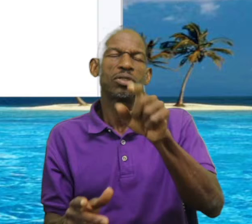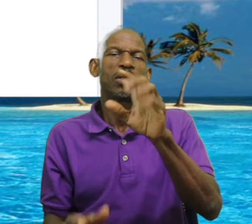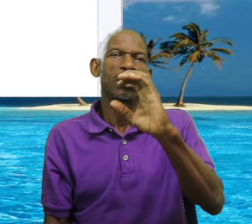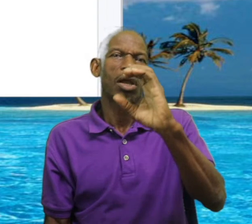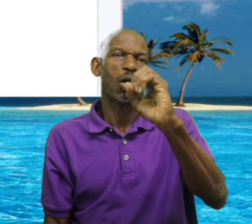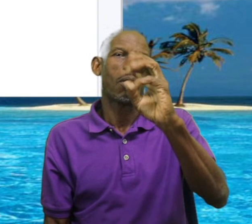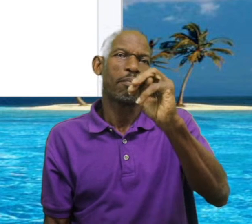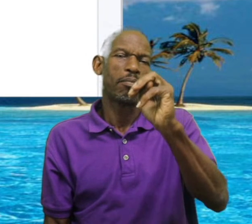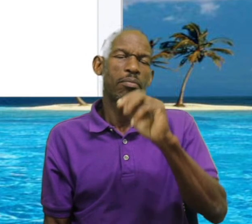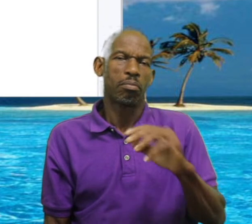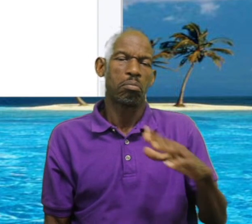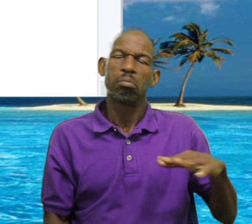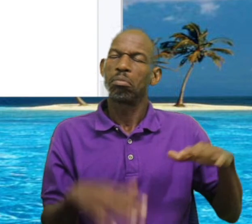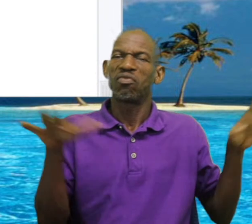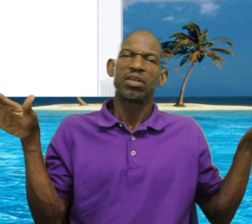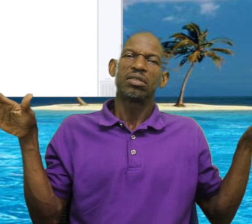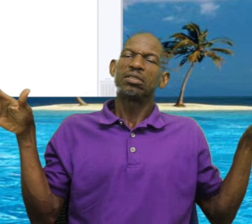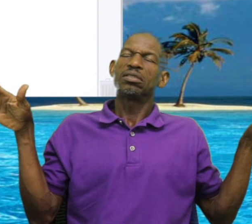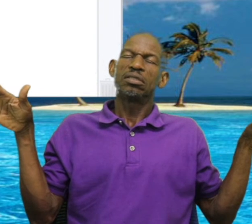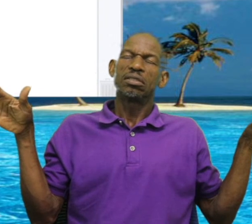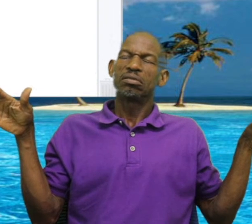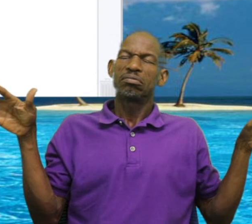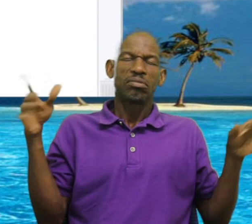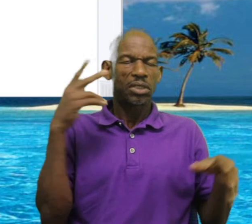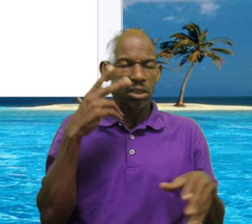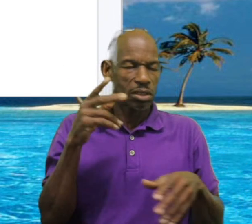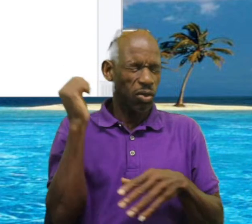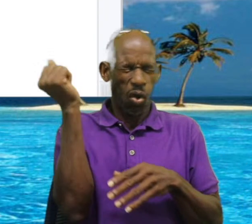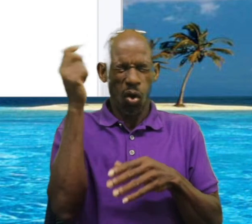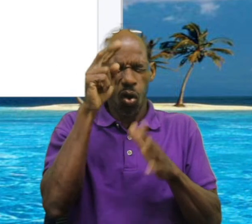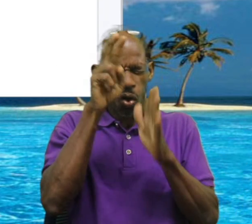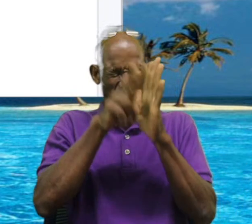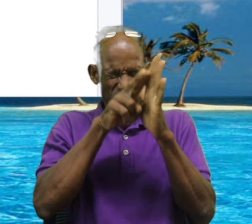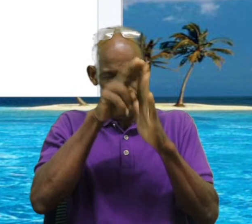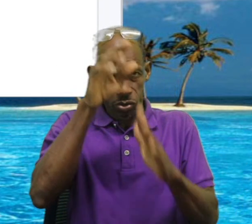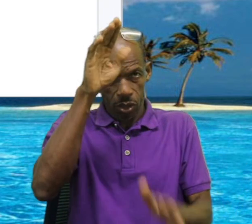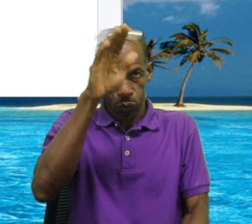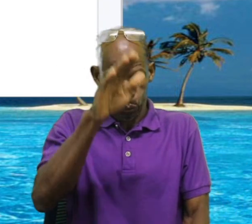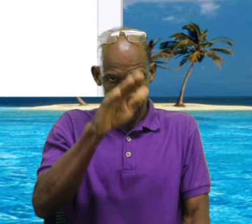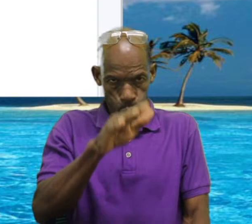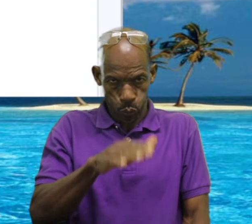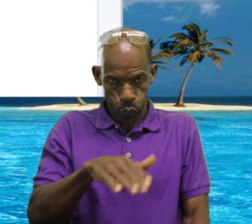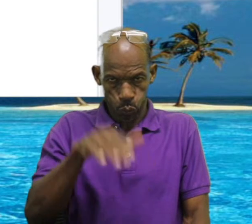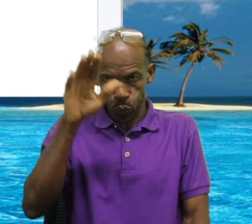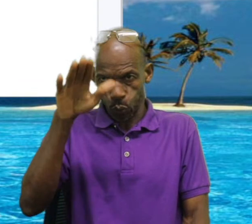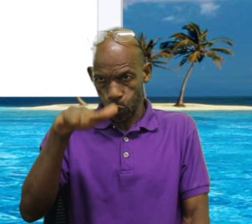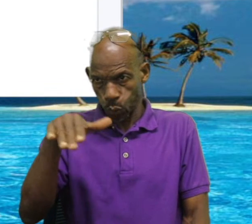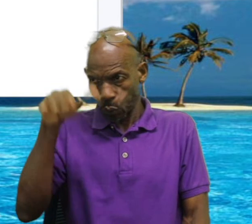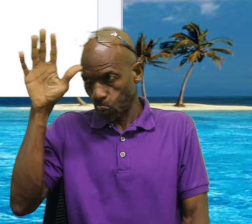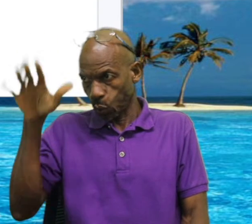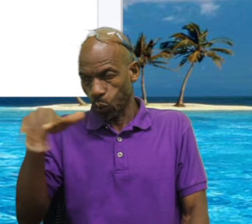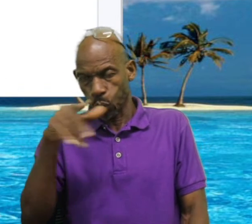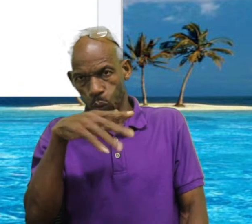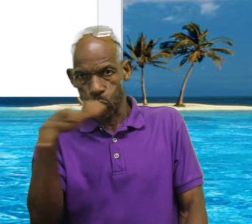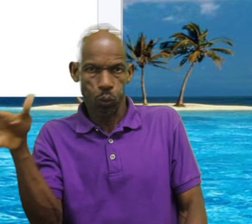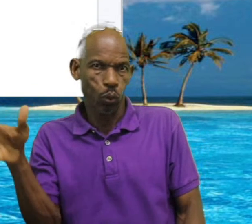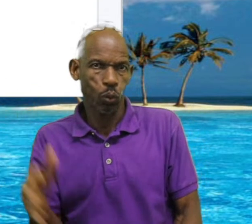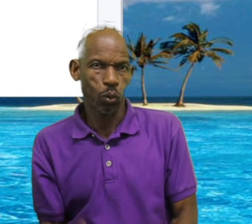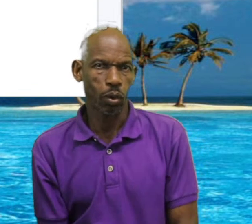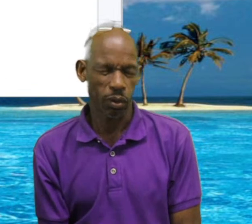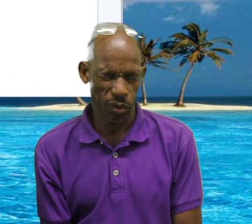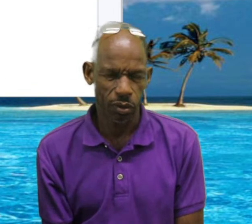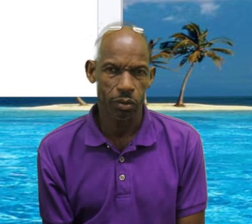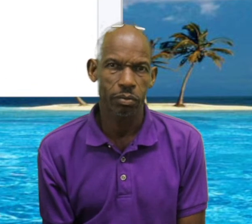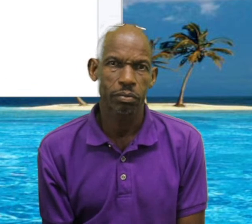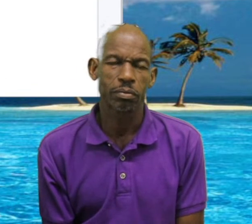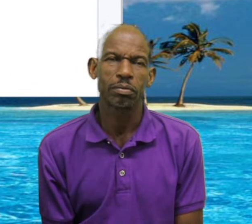deafpioneers.com, and you are going to find all the YouTube videos with our English level 1 so that you can learn